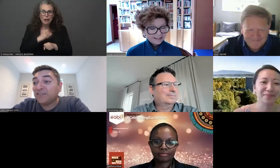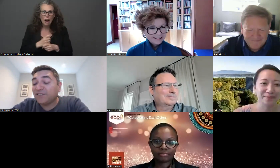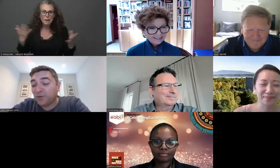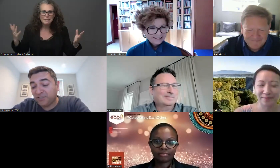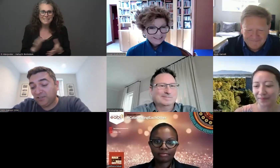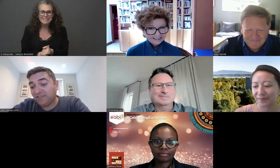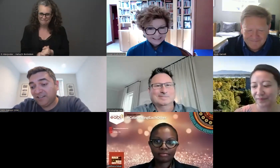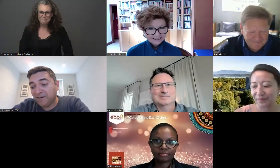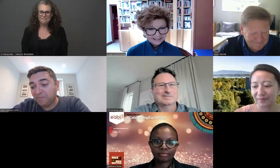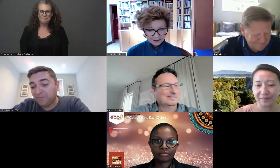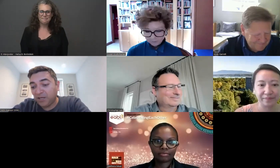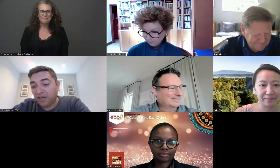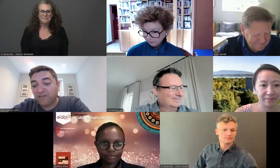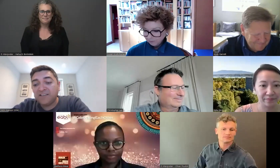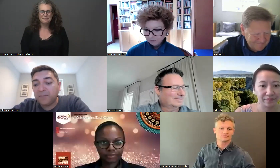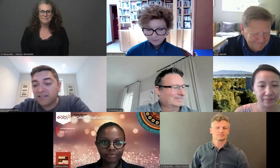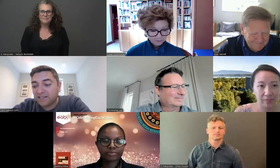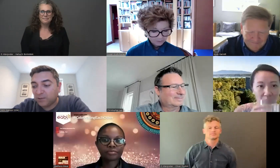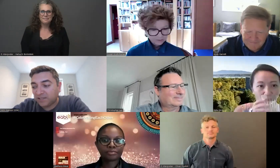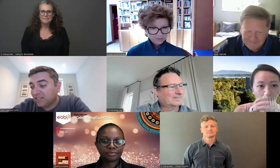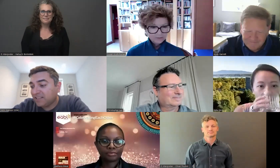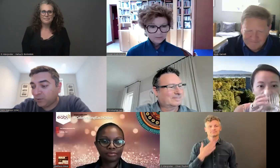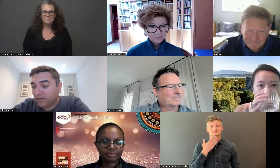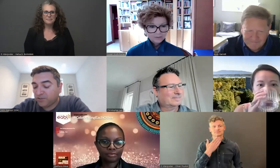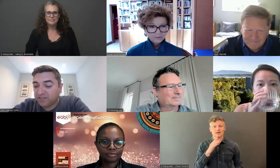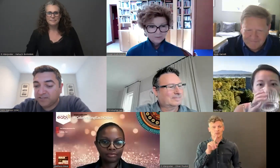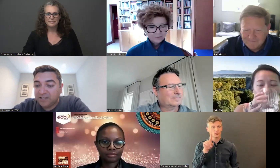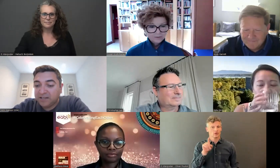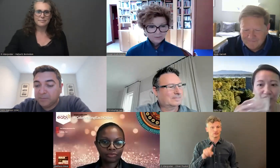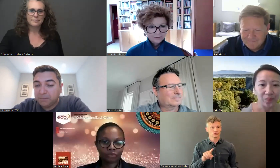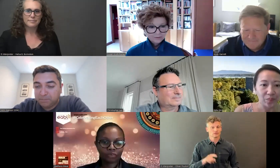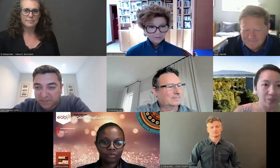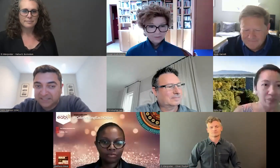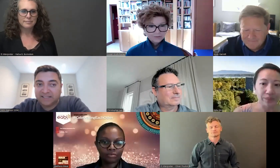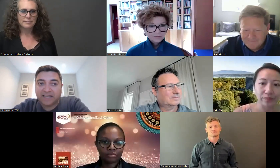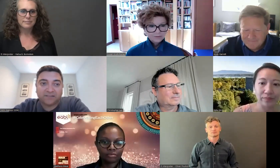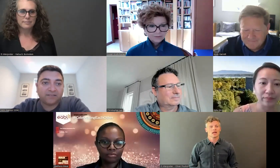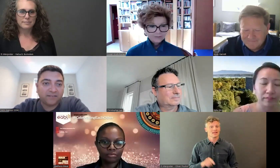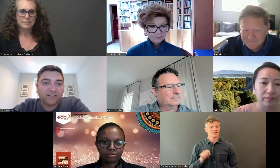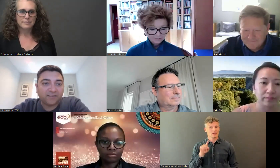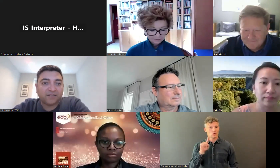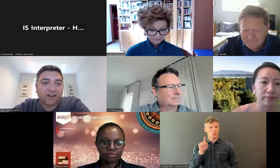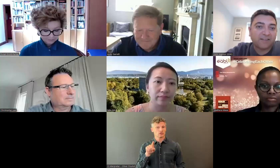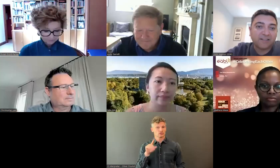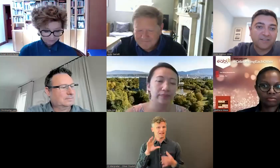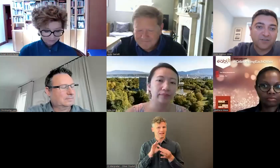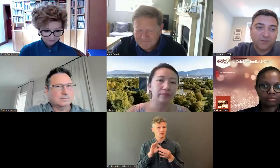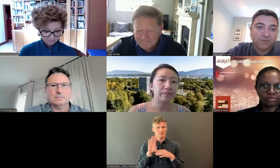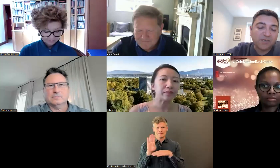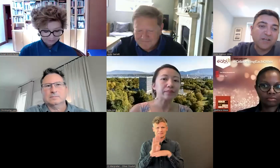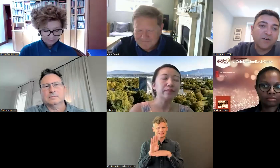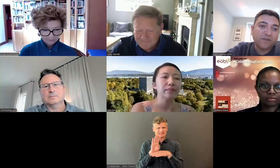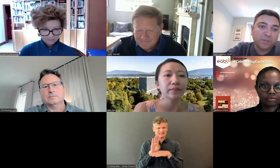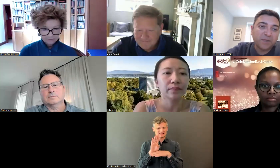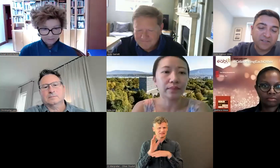Susan, thank you for the question. You know, and fundamentally what's underneath that question is business sense. Is this the right thing to